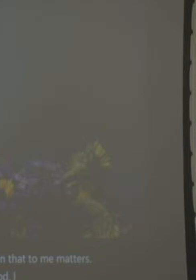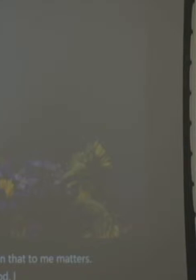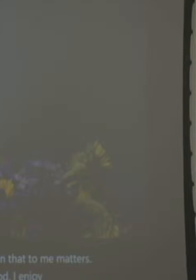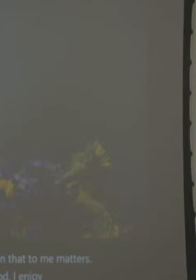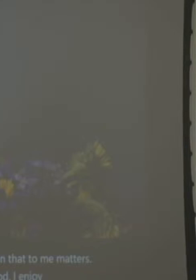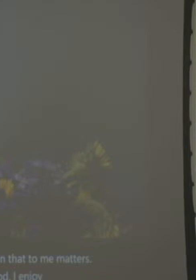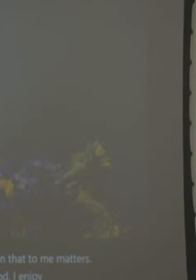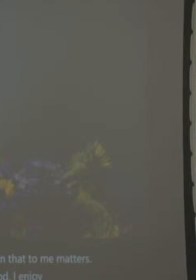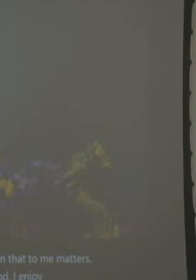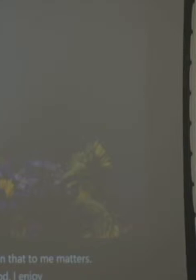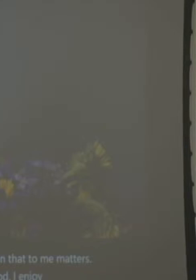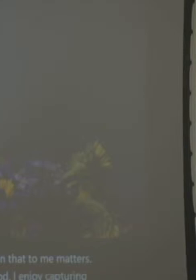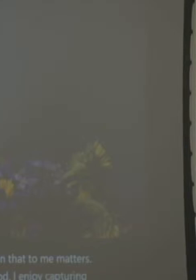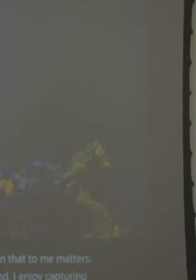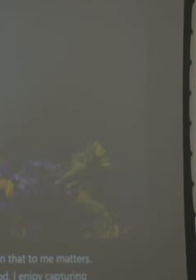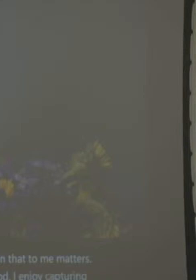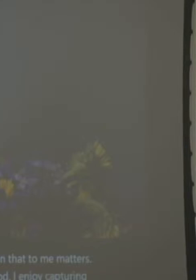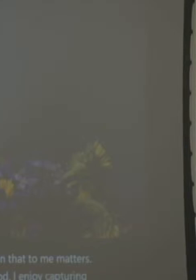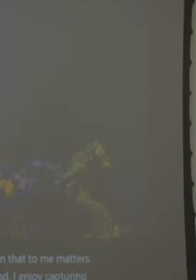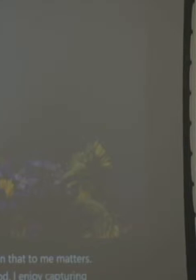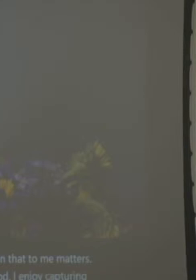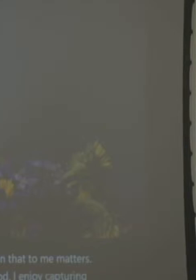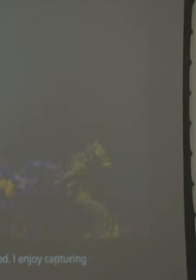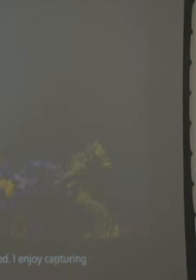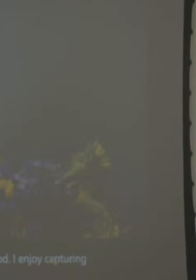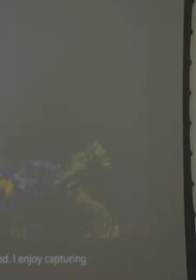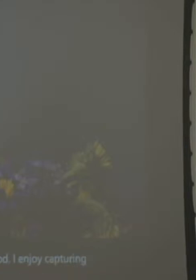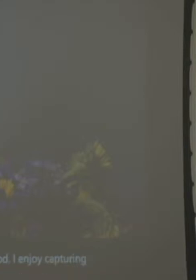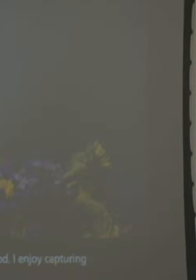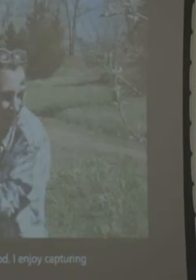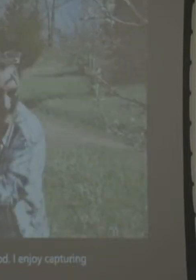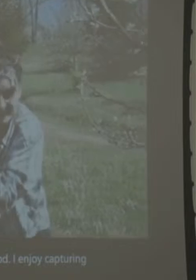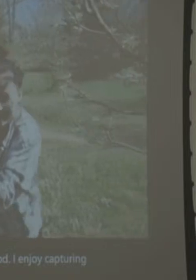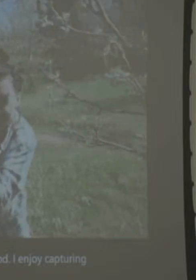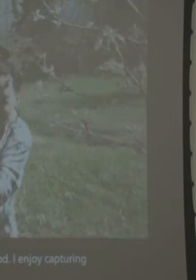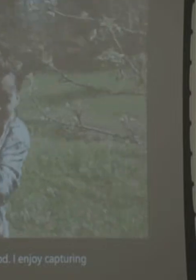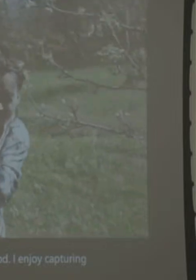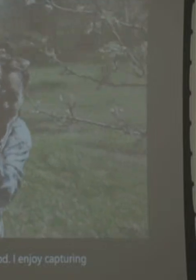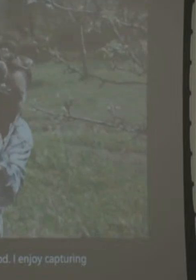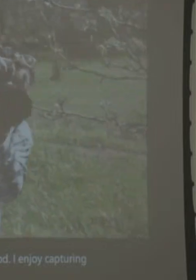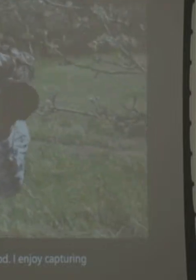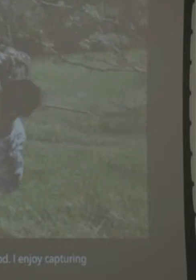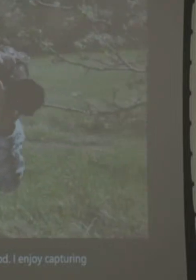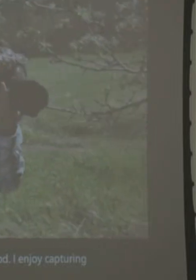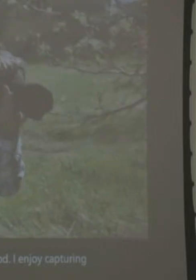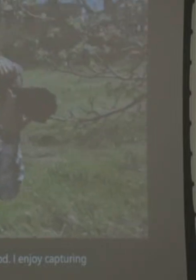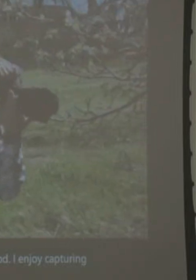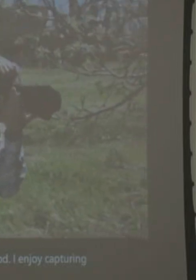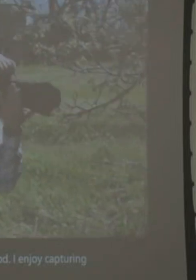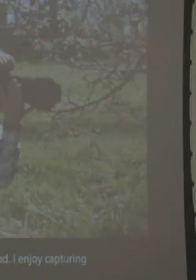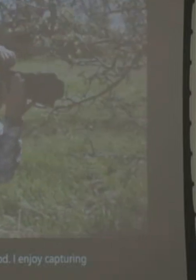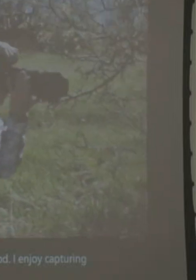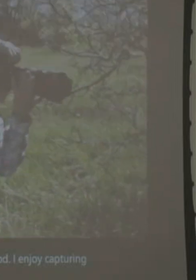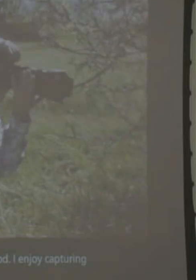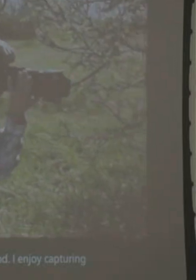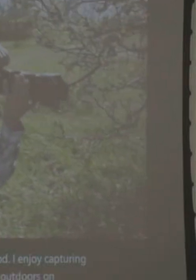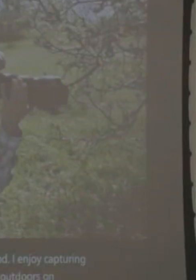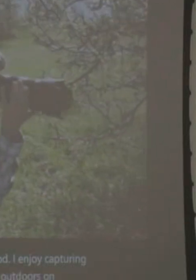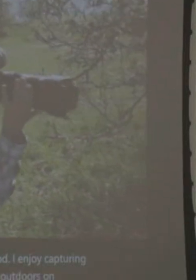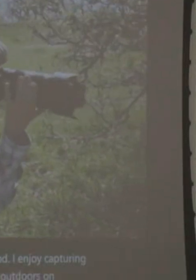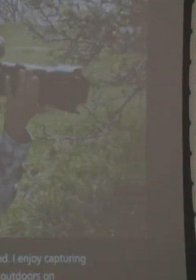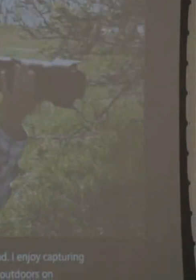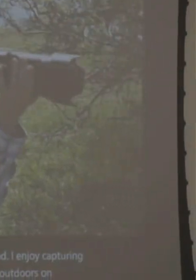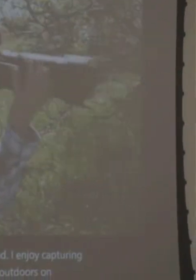capturing moments that are so fleeting. Whether in the studio or outdoors on location,